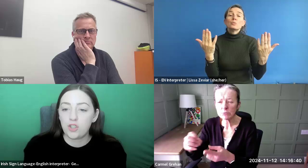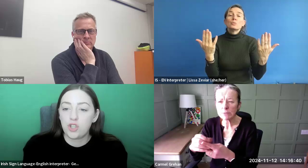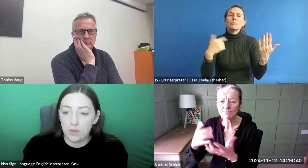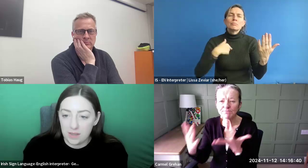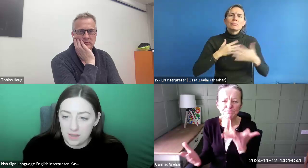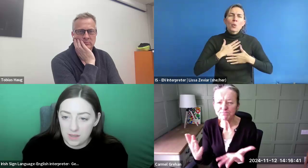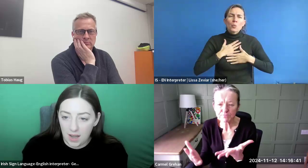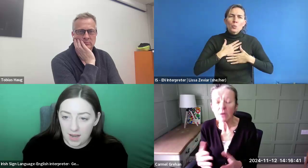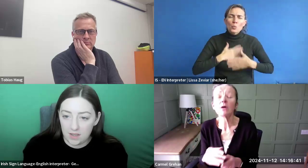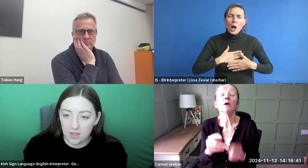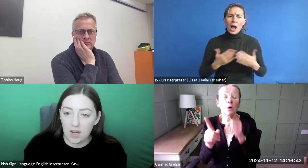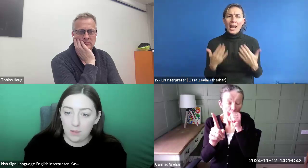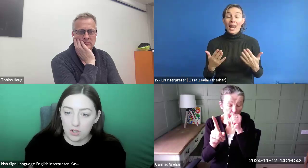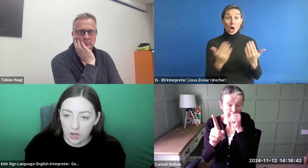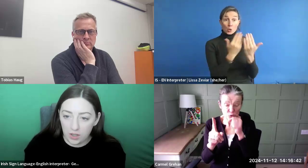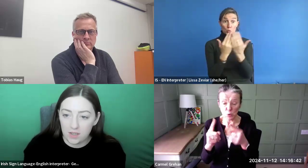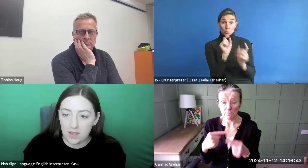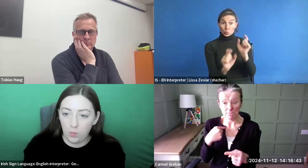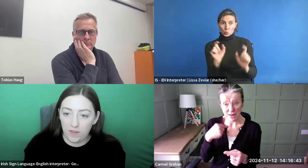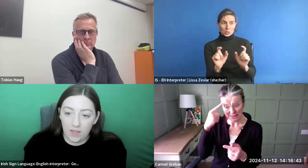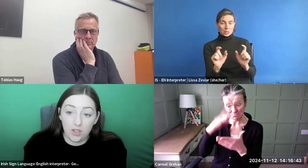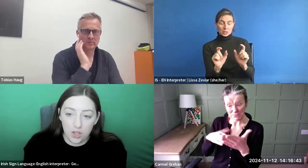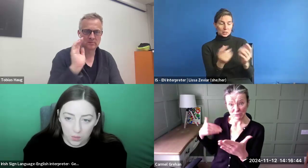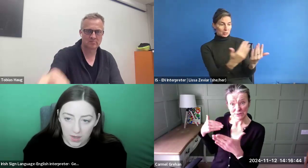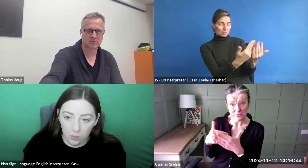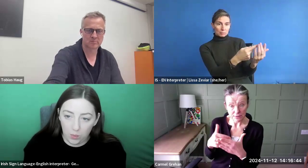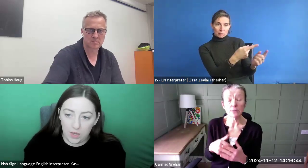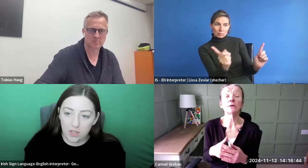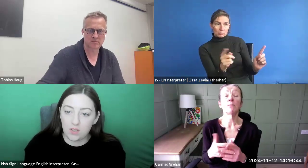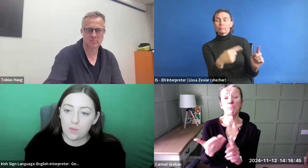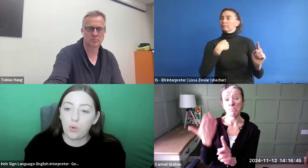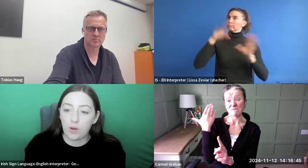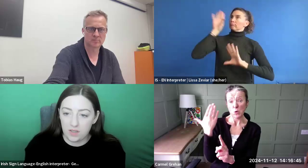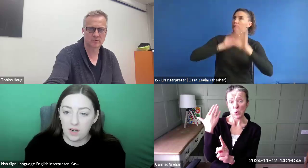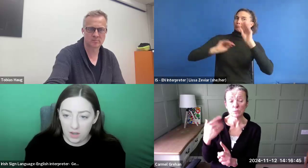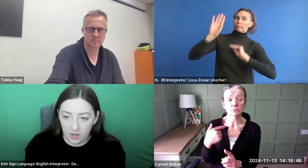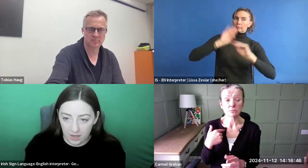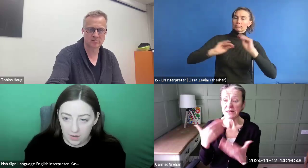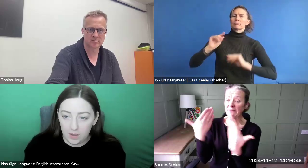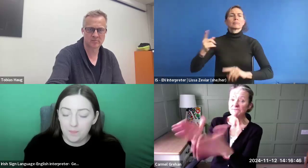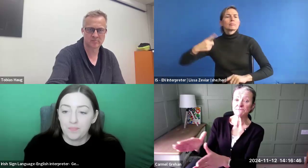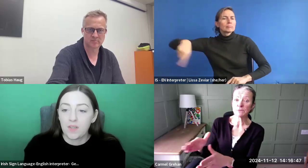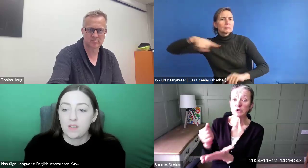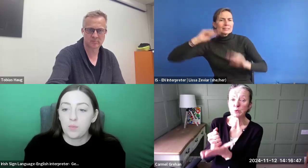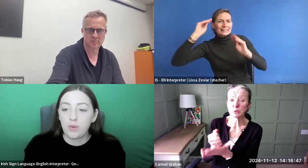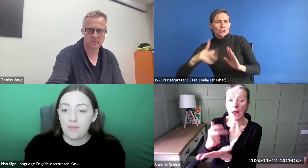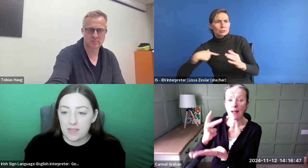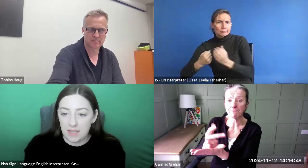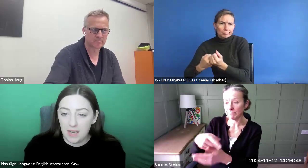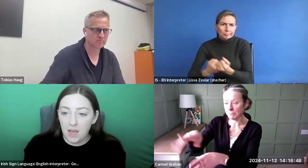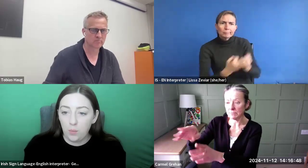look at the students and language learners and what they do and what we can do to support their learning.